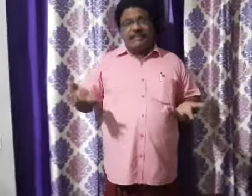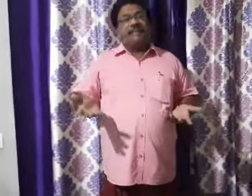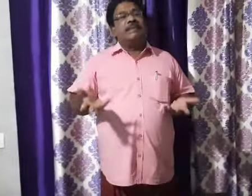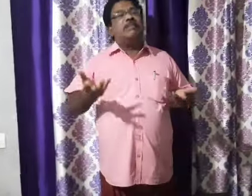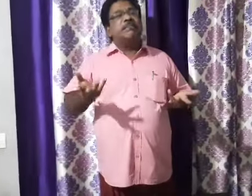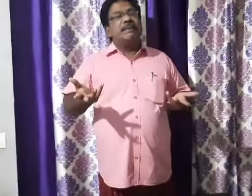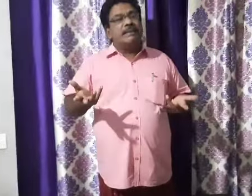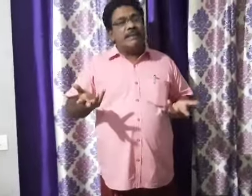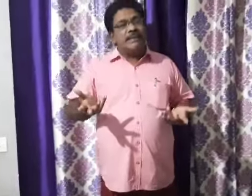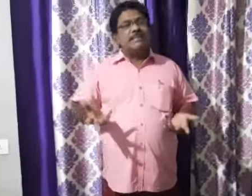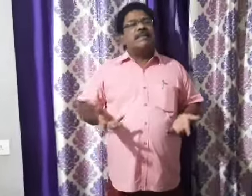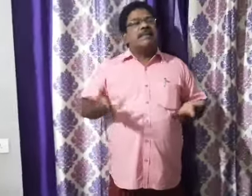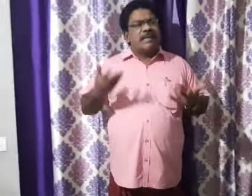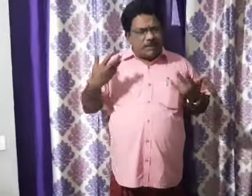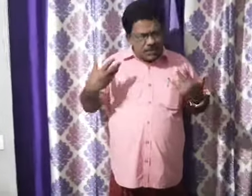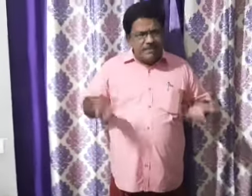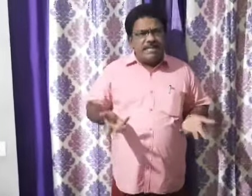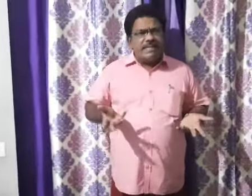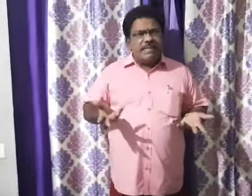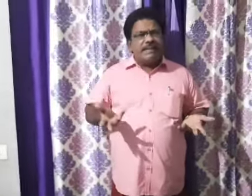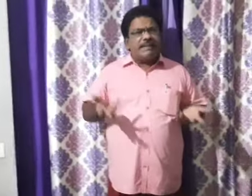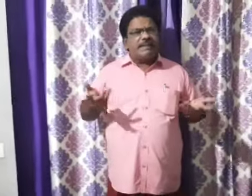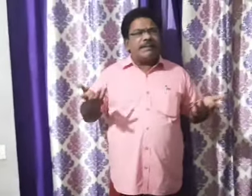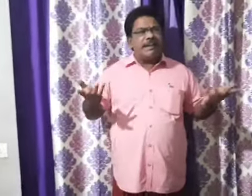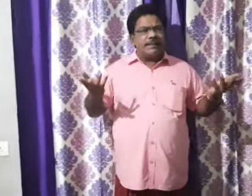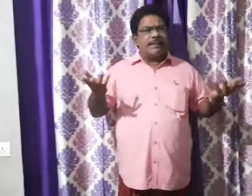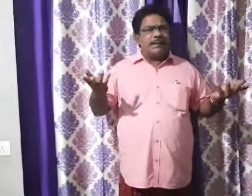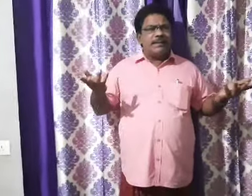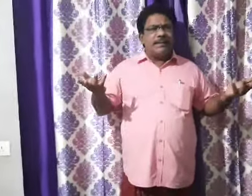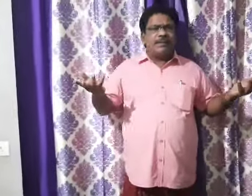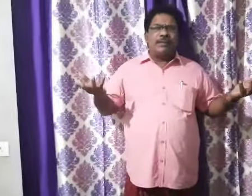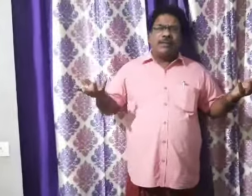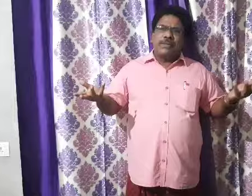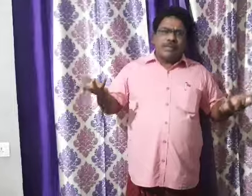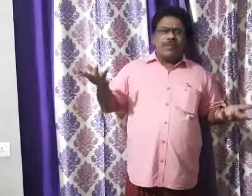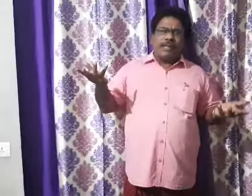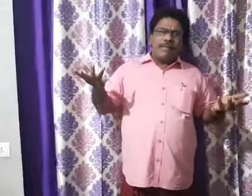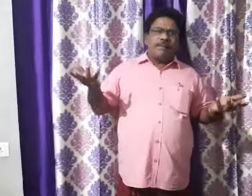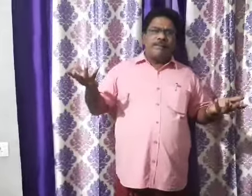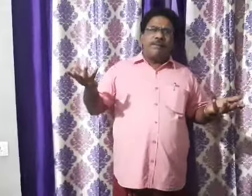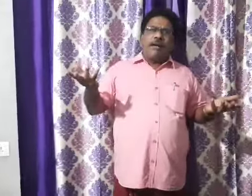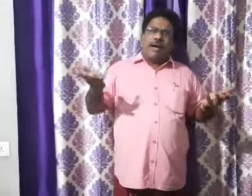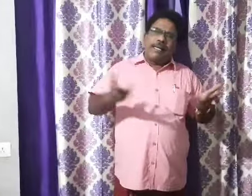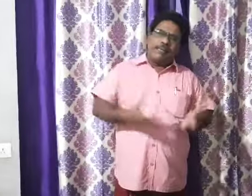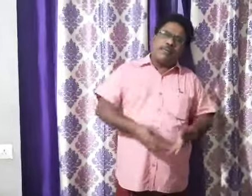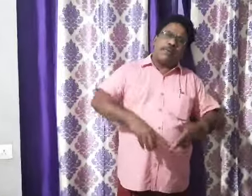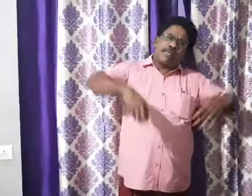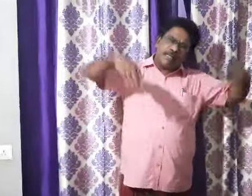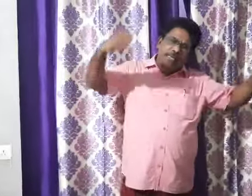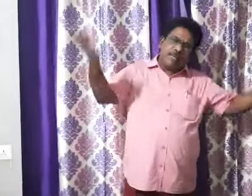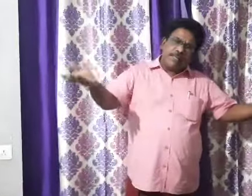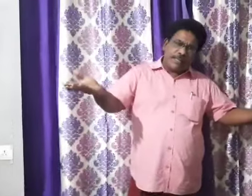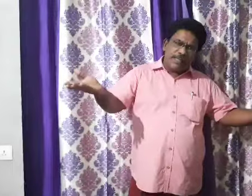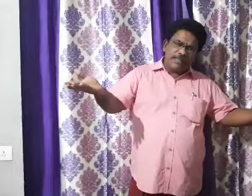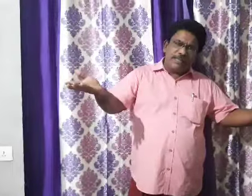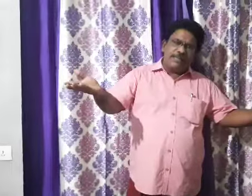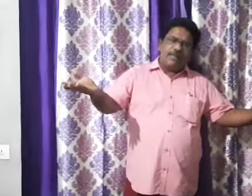fertilizers, pesticides, a lot of machineries, etc., etc., isn't it? So that agriculture production can be increased,